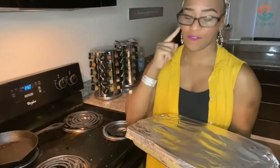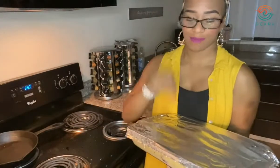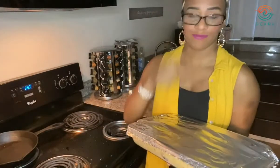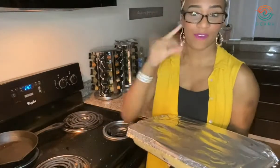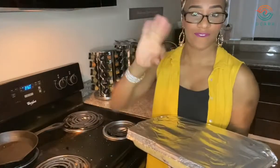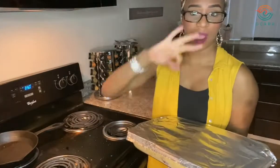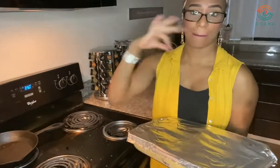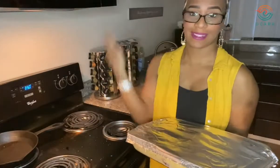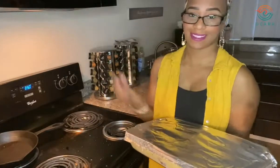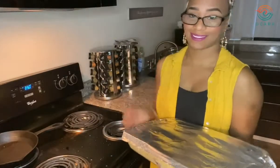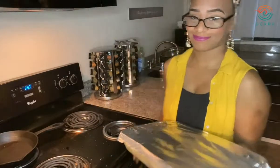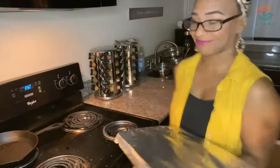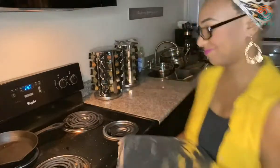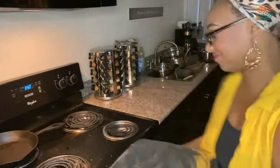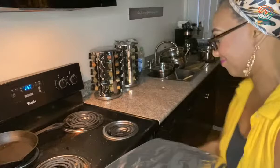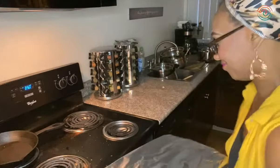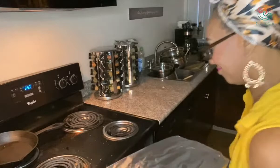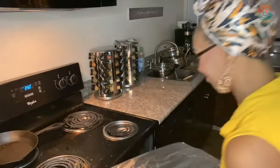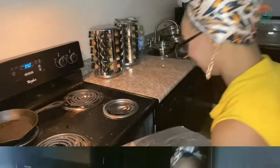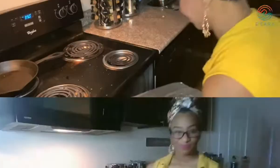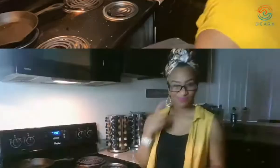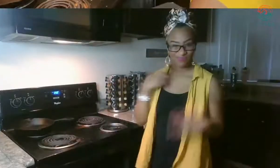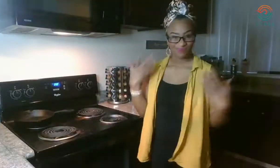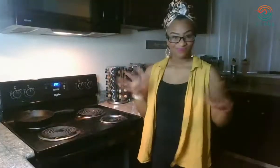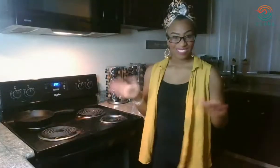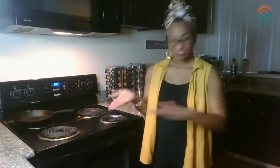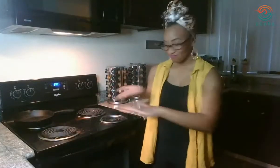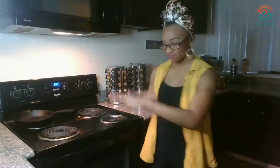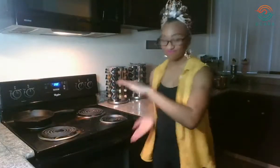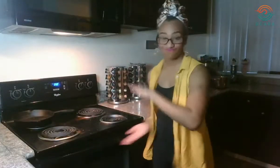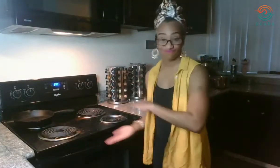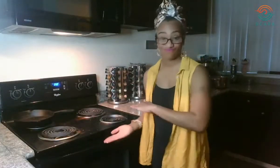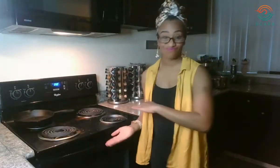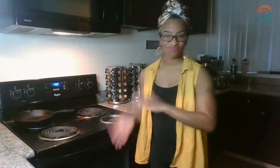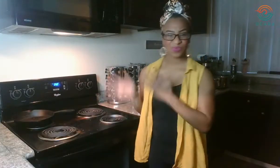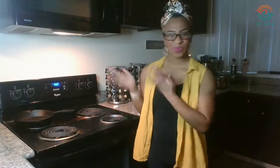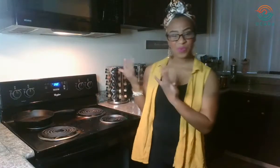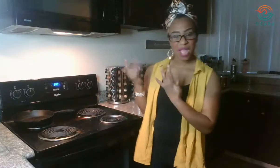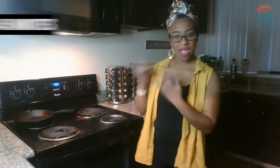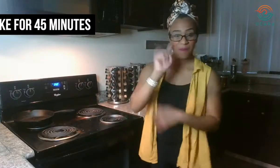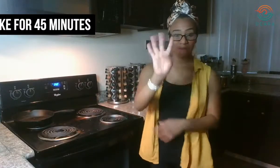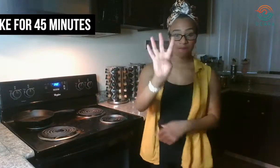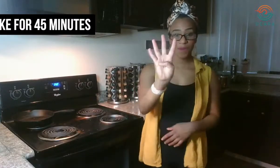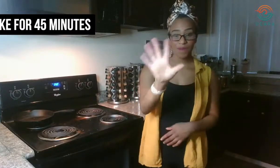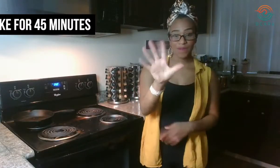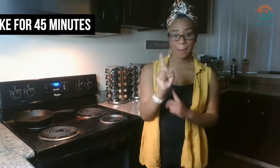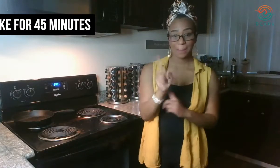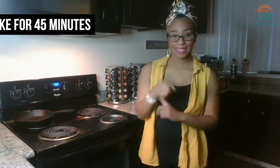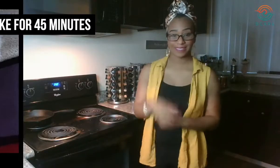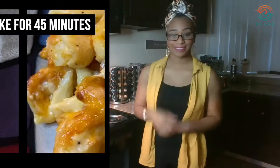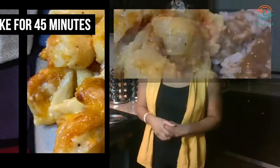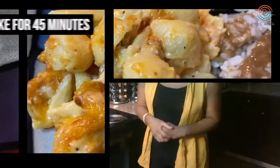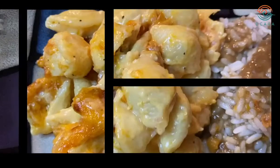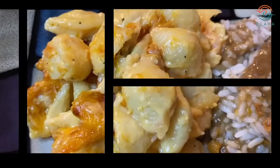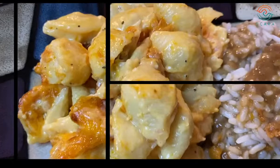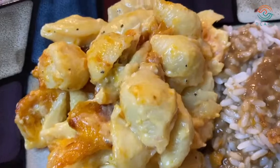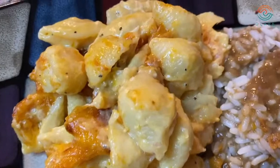Oh, it's heavy. It's going to be perfect for a family meal. Once you've popped it in the oven, set the timer for 45